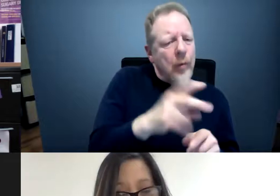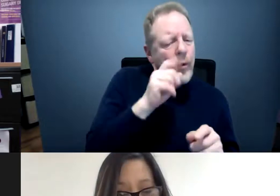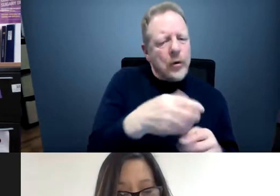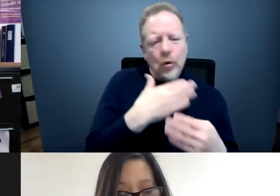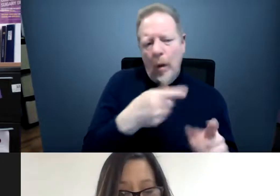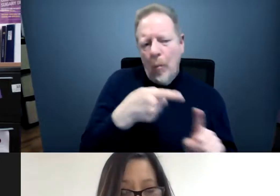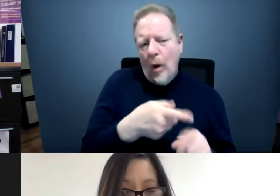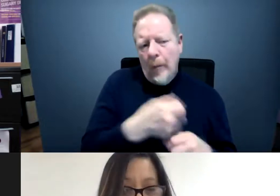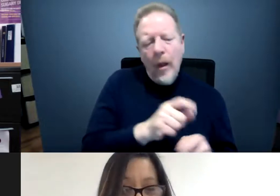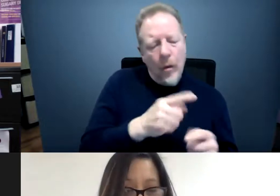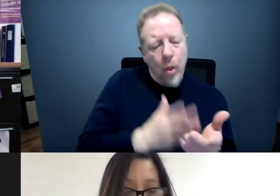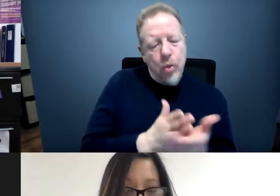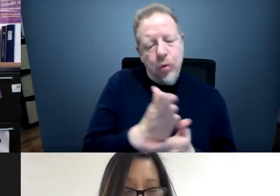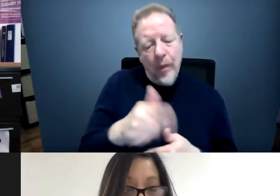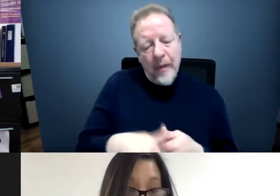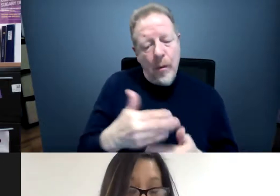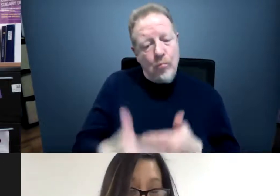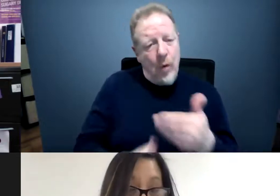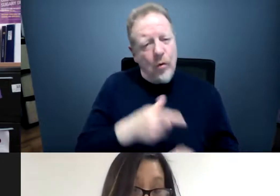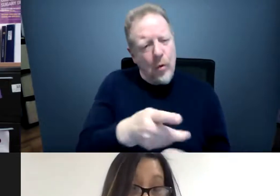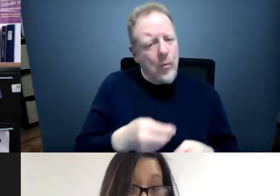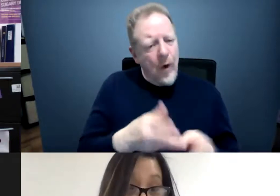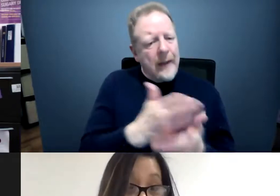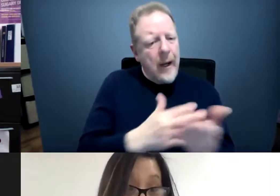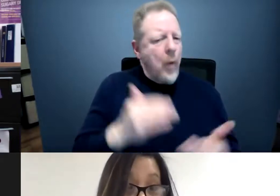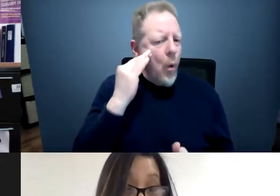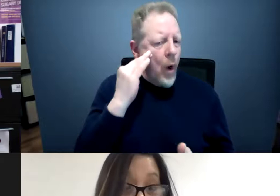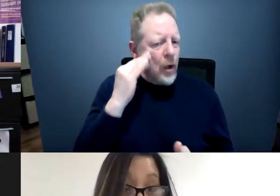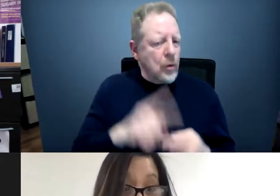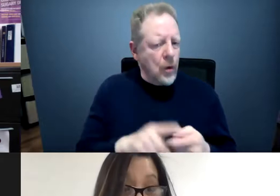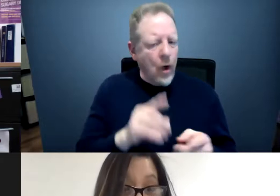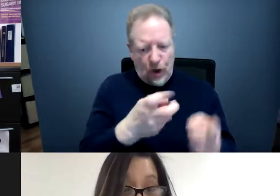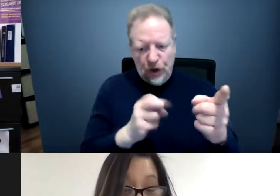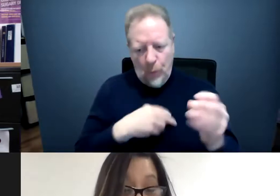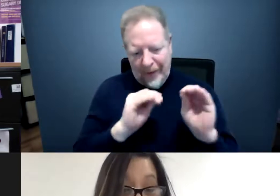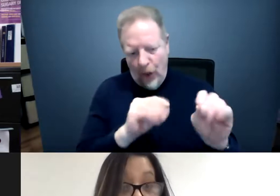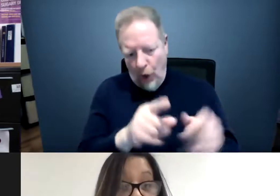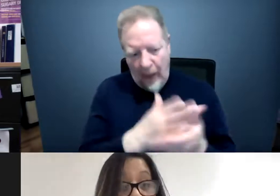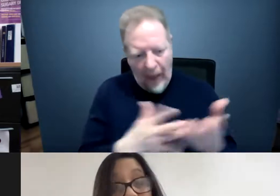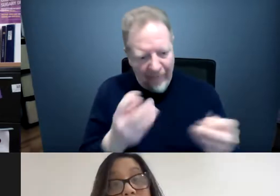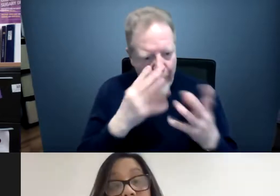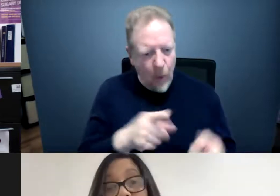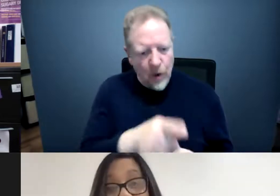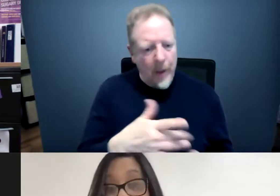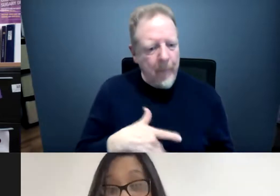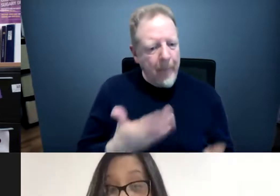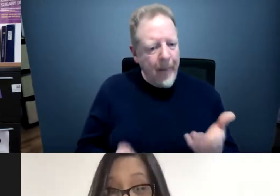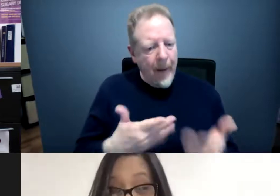I'm sure throughout this process, you've provided some awareness to her as well, and where she might be able to take that in